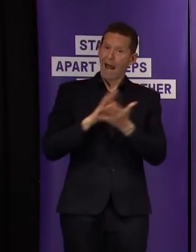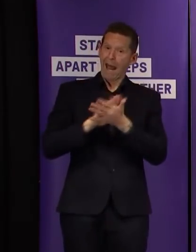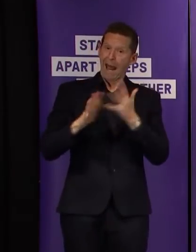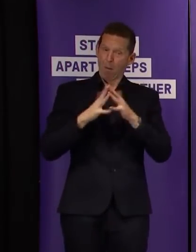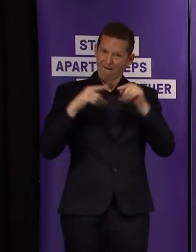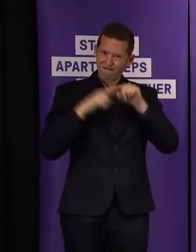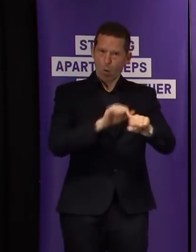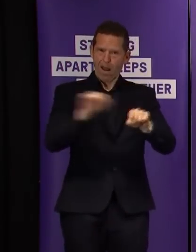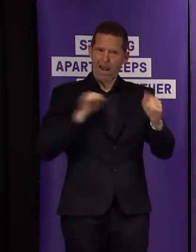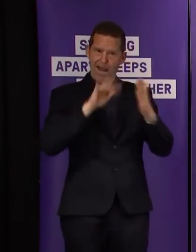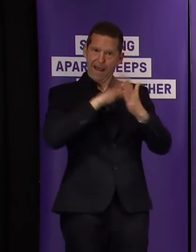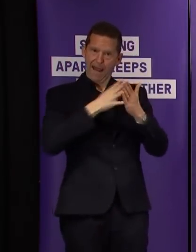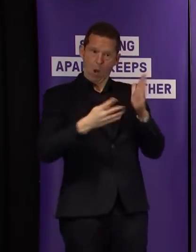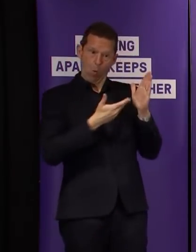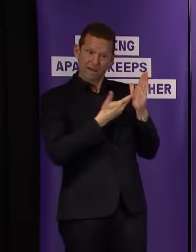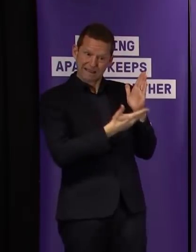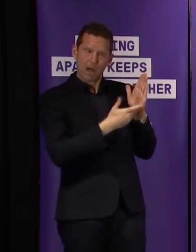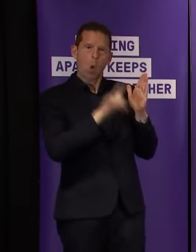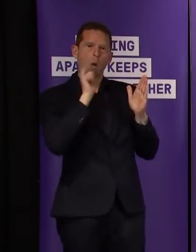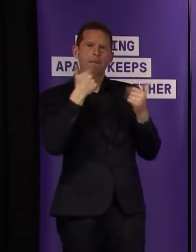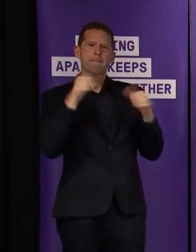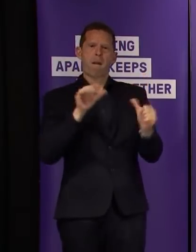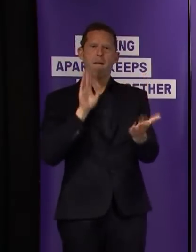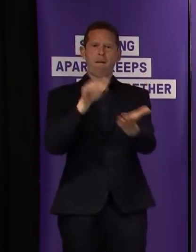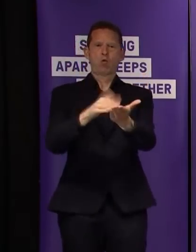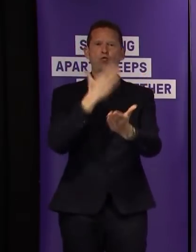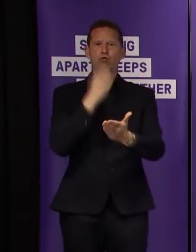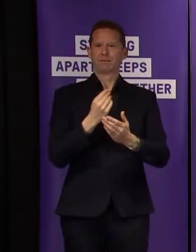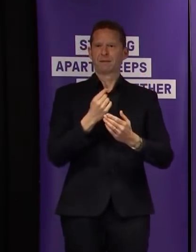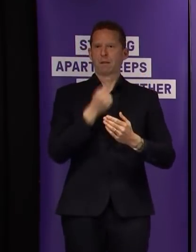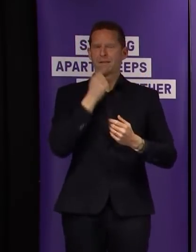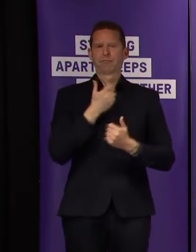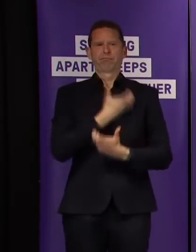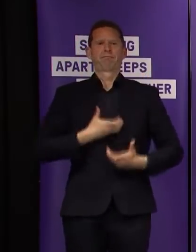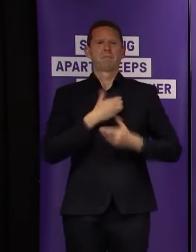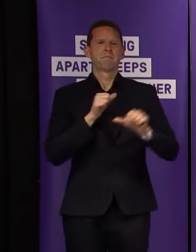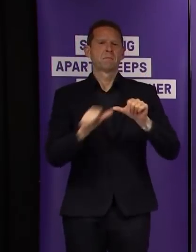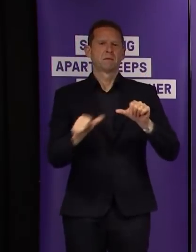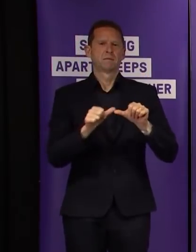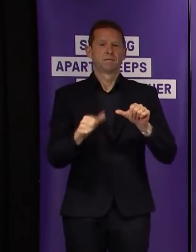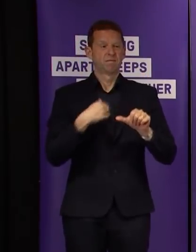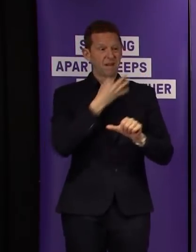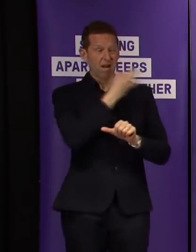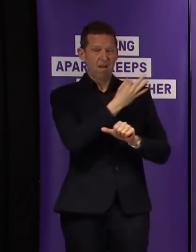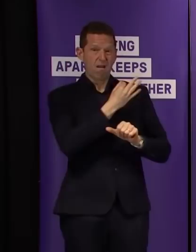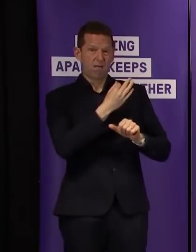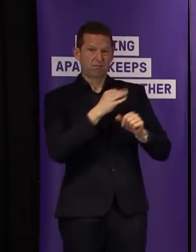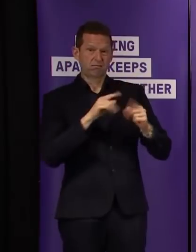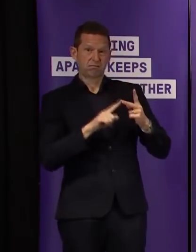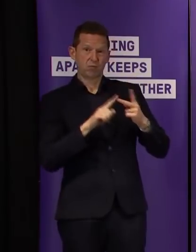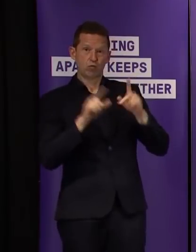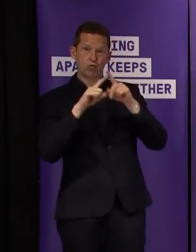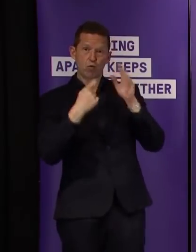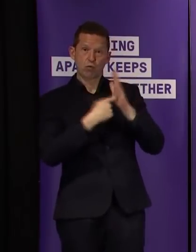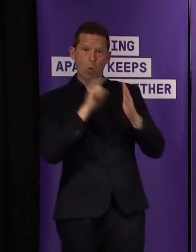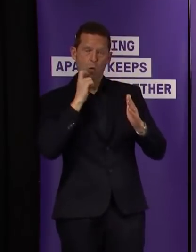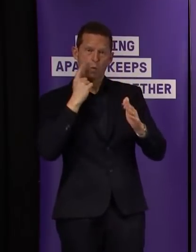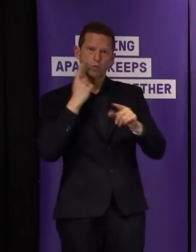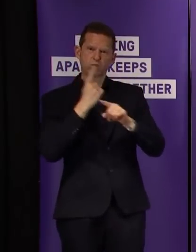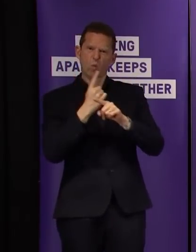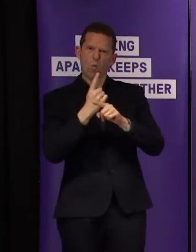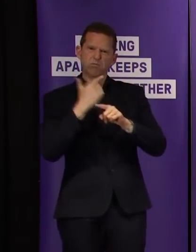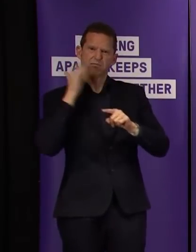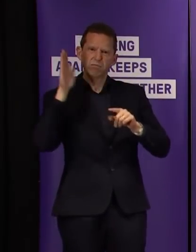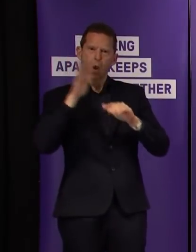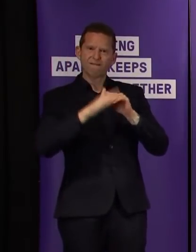only way that we will get to that point. I'll now ask Alan to speak to that modelling And then I'll come back and